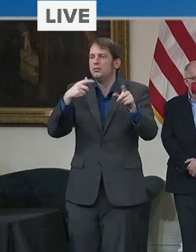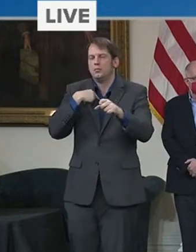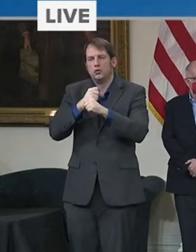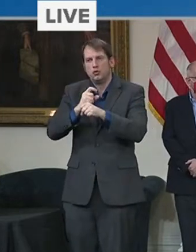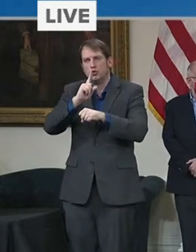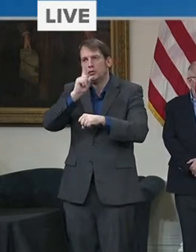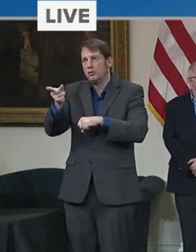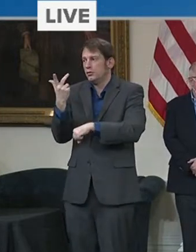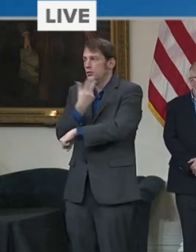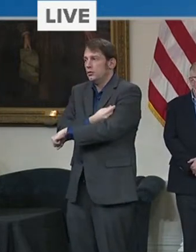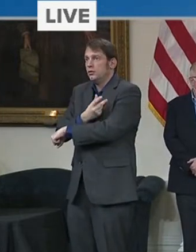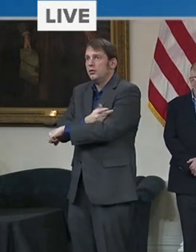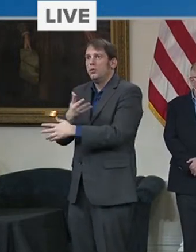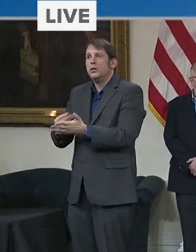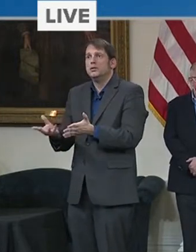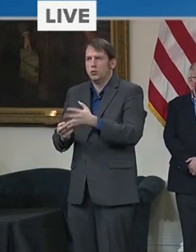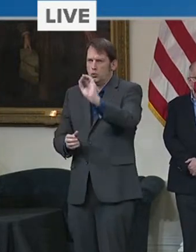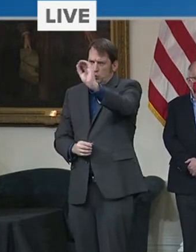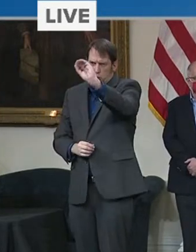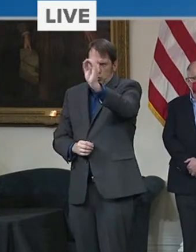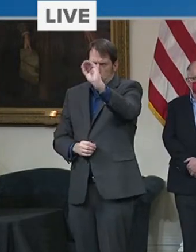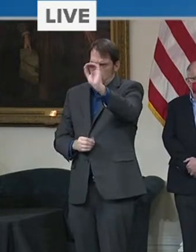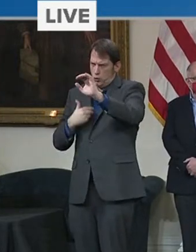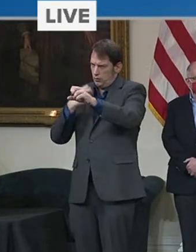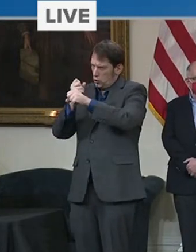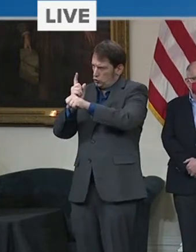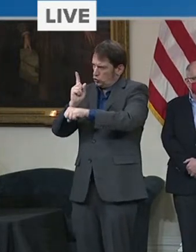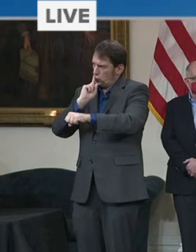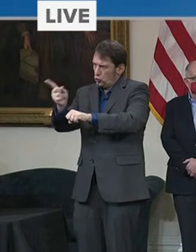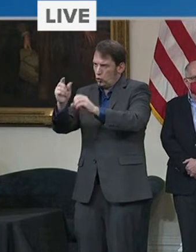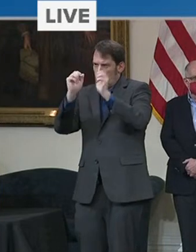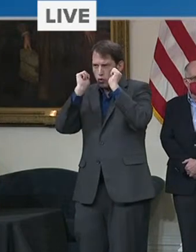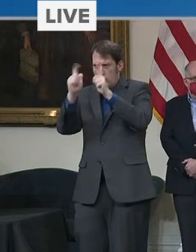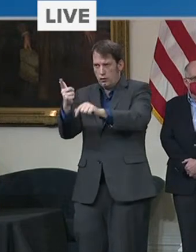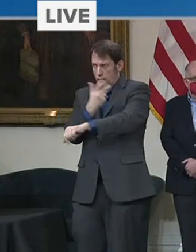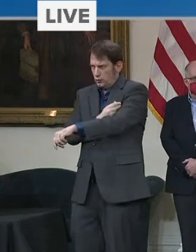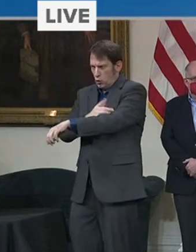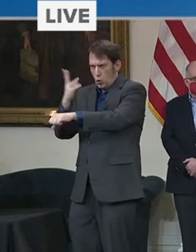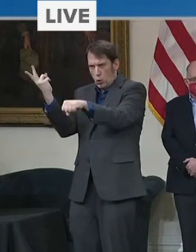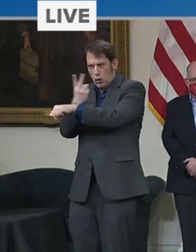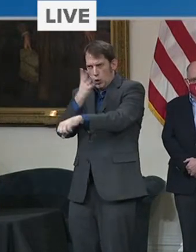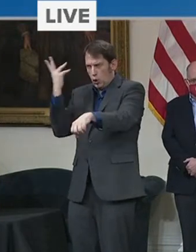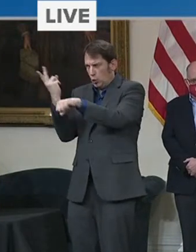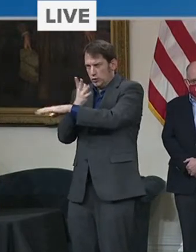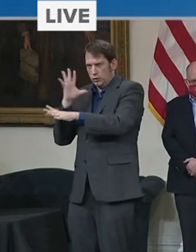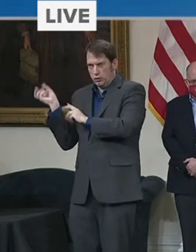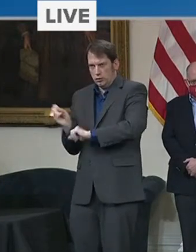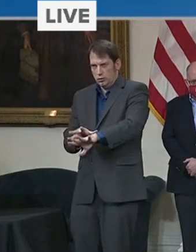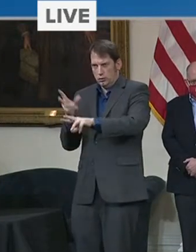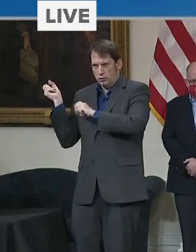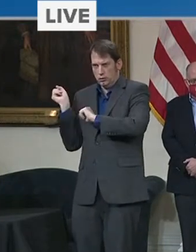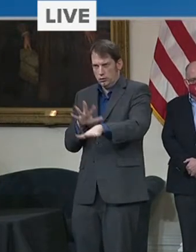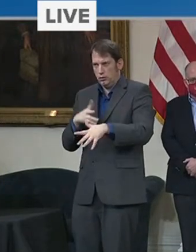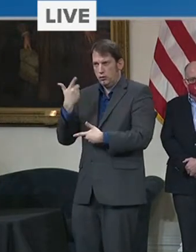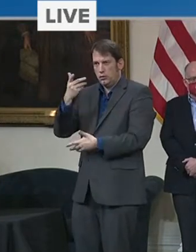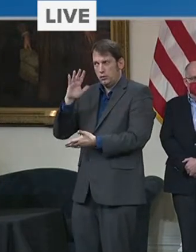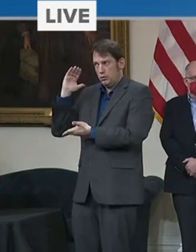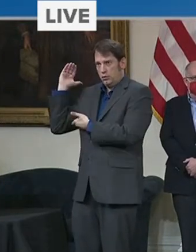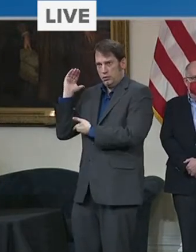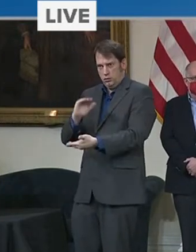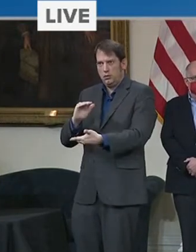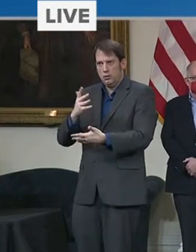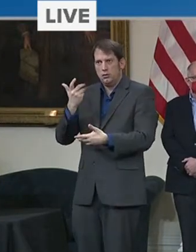are working with our partners to make sure the vaccination sites have the necessary auxiliary supplies and personal protective